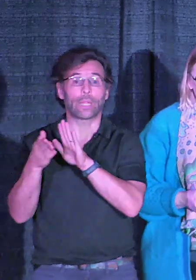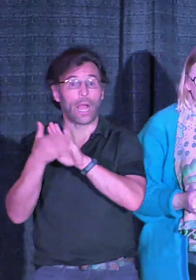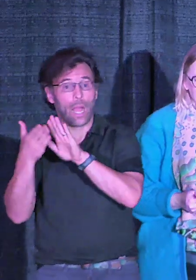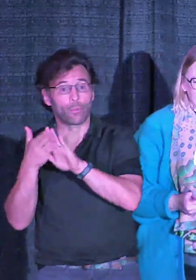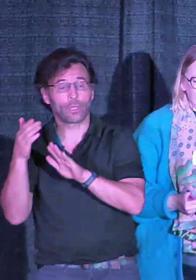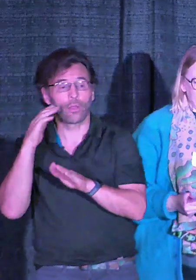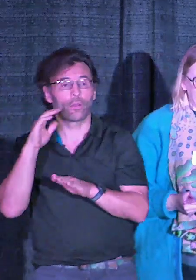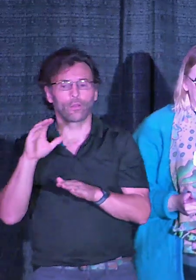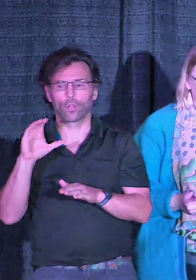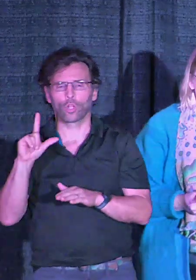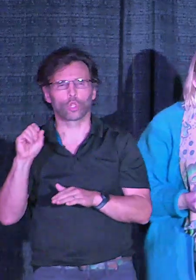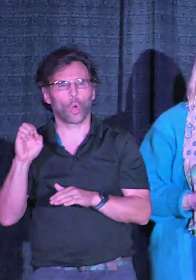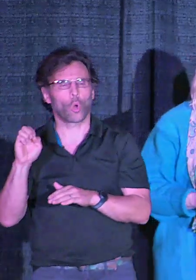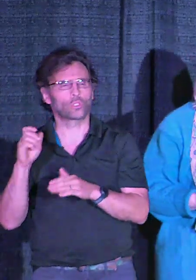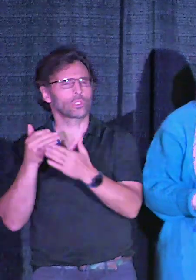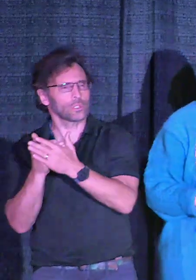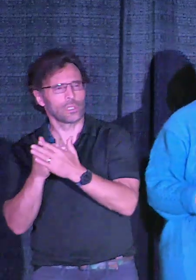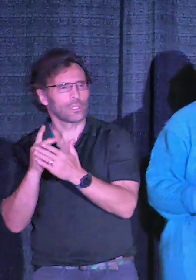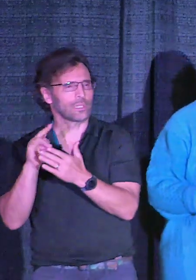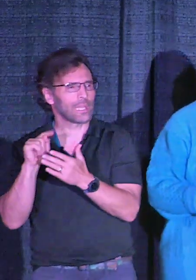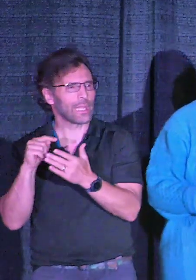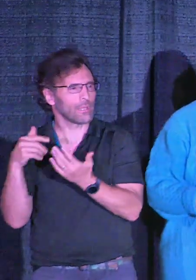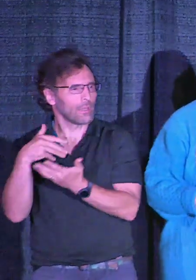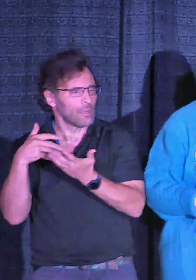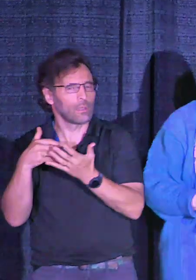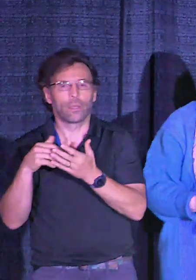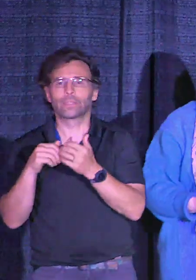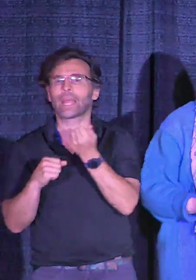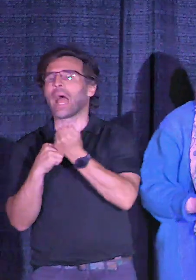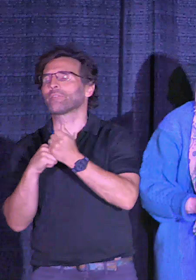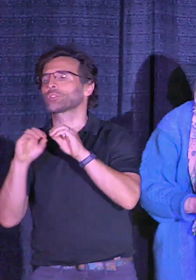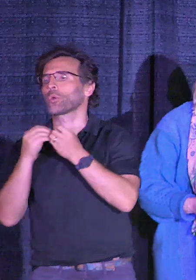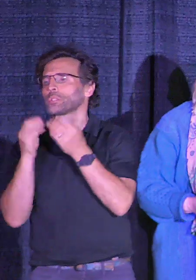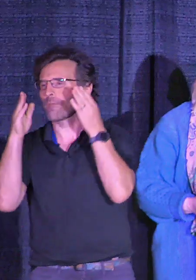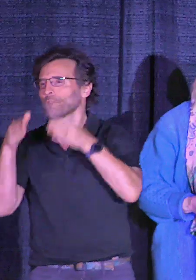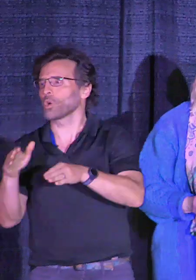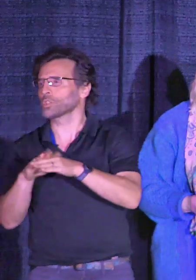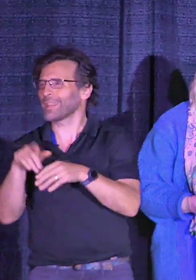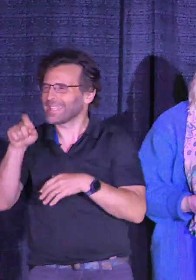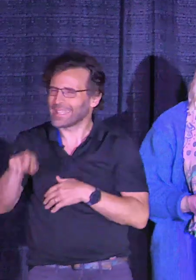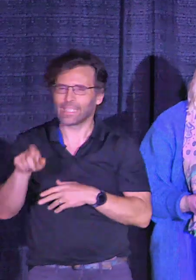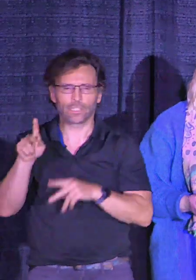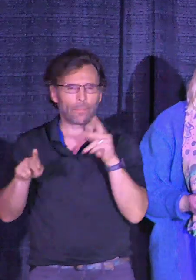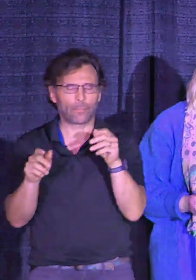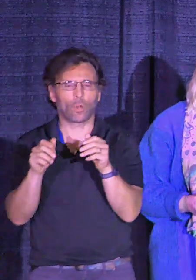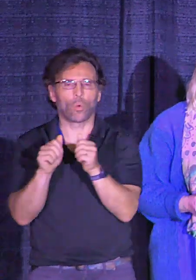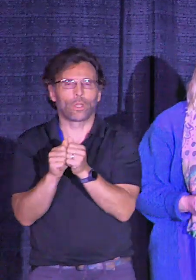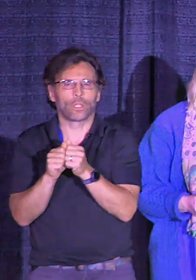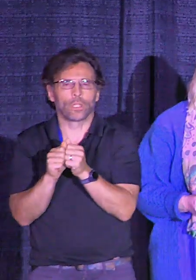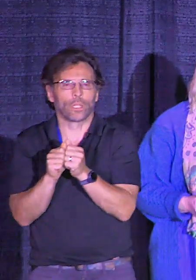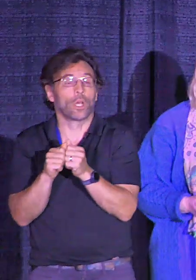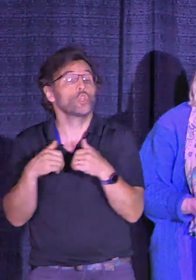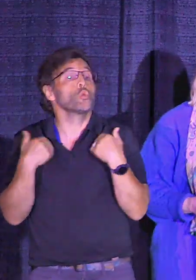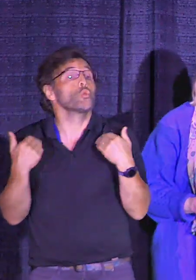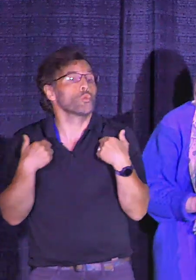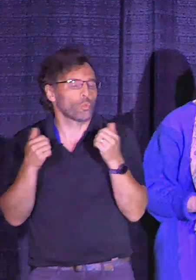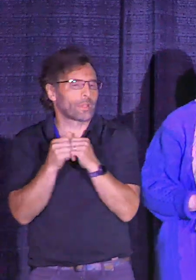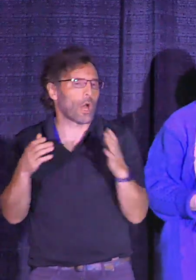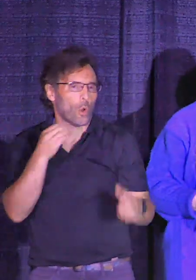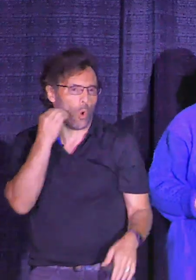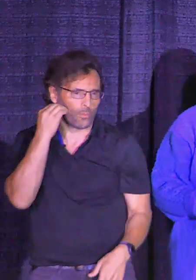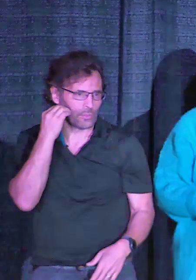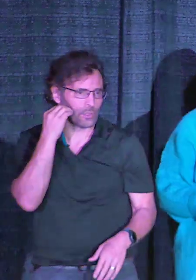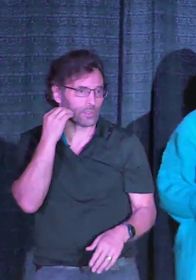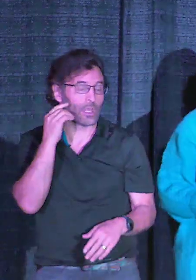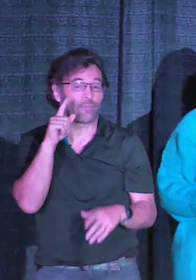operations for Close-Knit. Close-Knit is an advocacy organization focusing on the needs of homeless youth. As a result of the